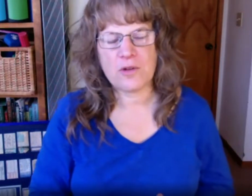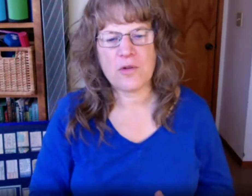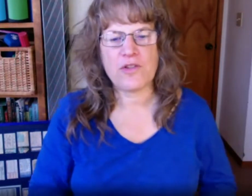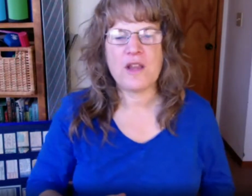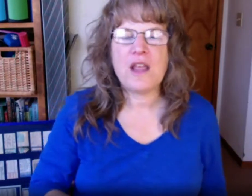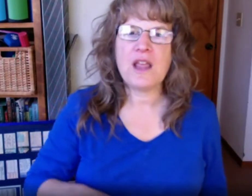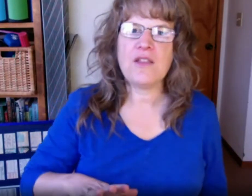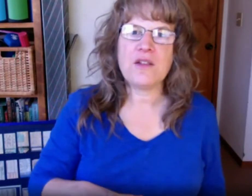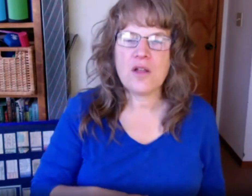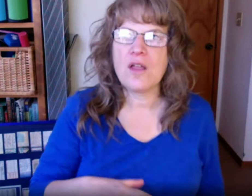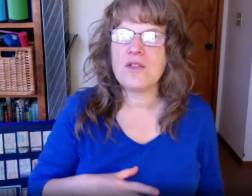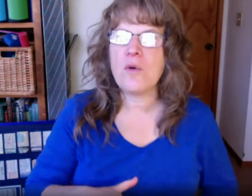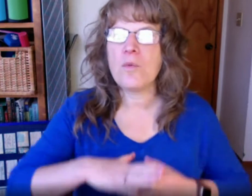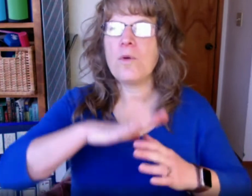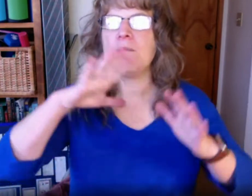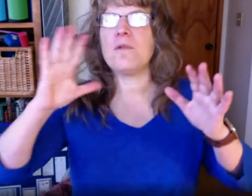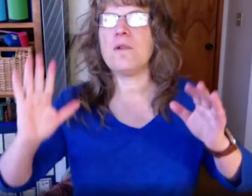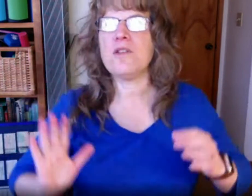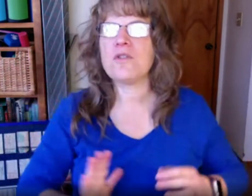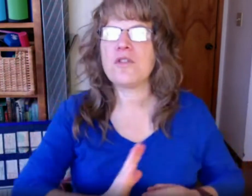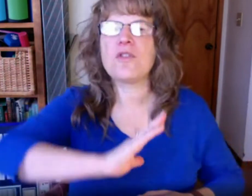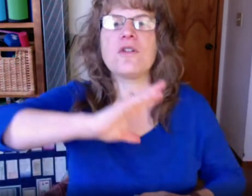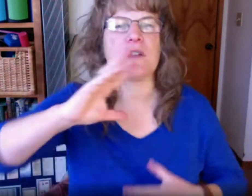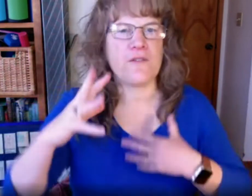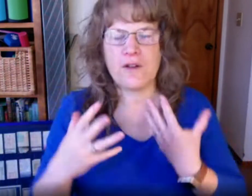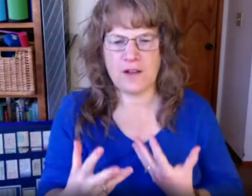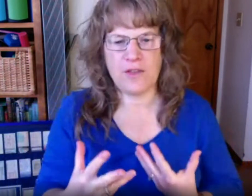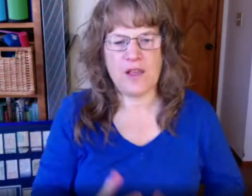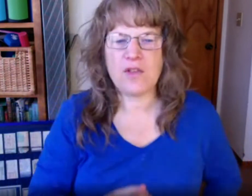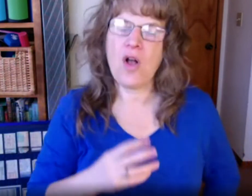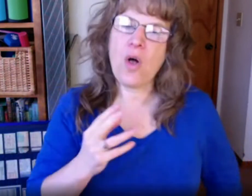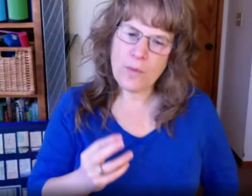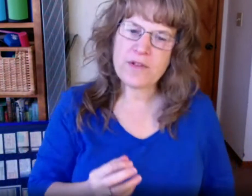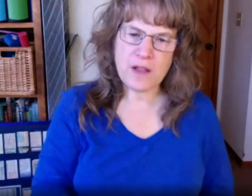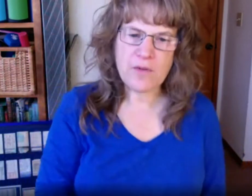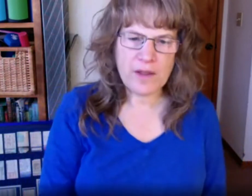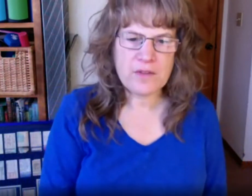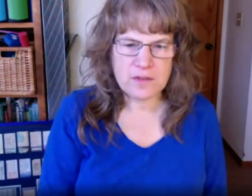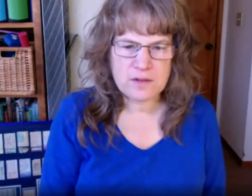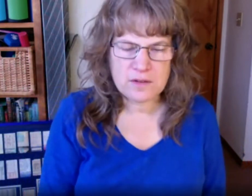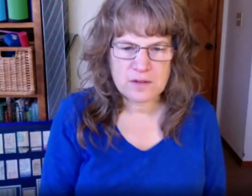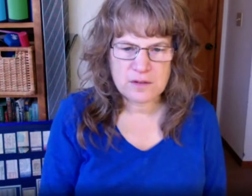question. Is it so when you're circling for anything, is it always clockwise?